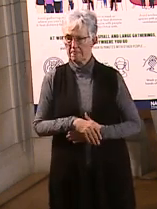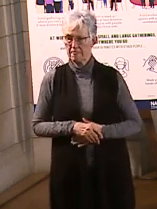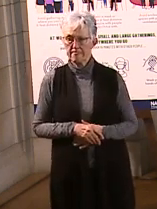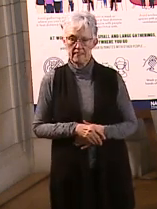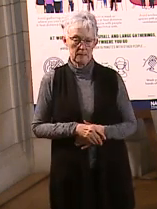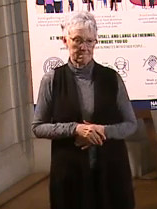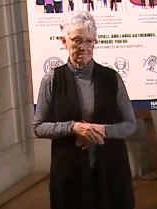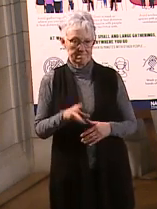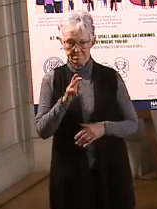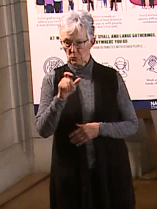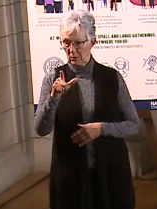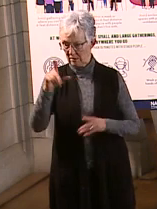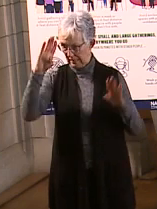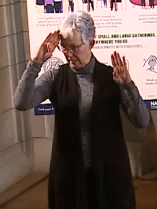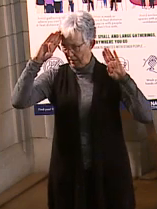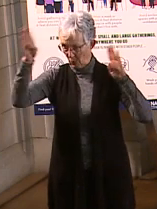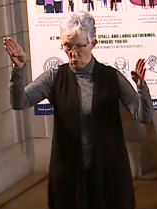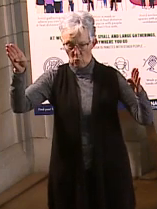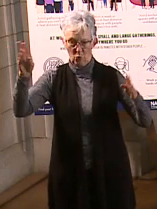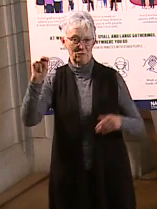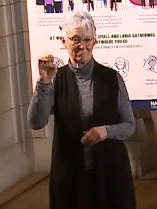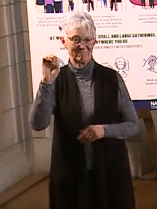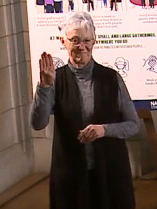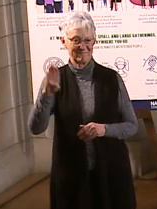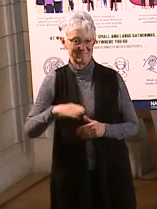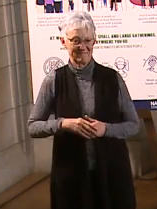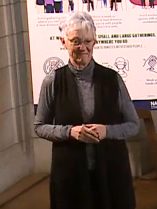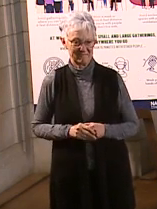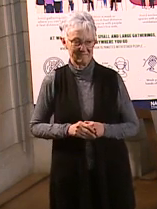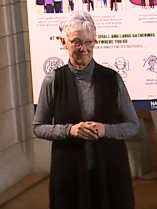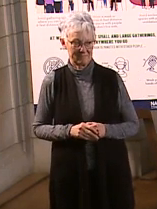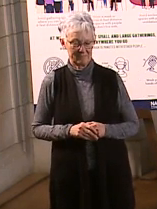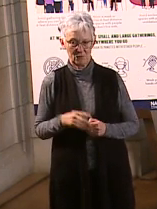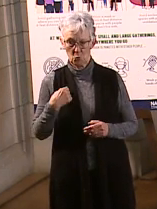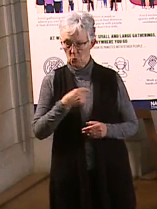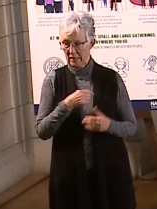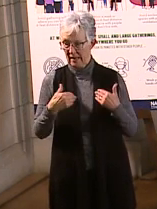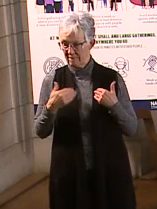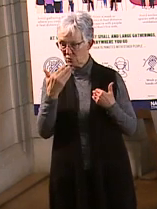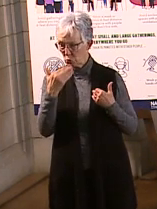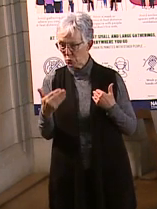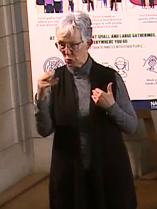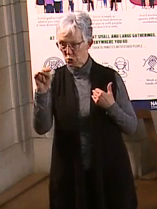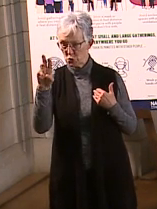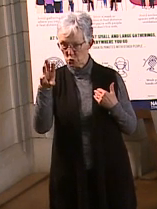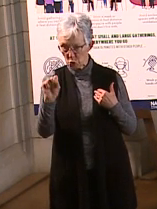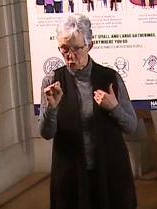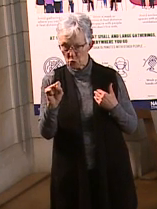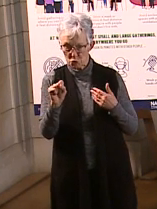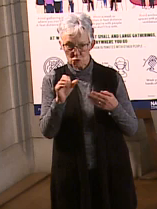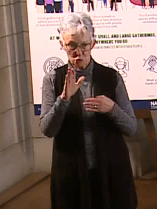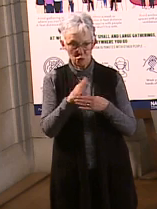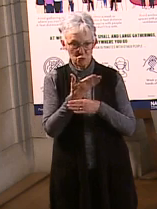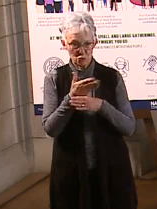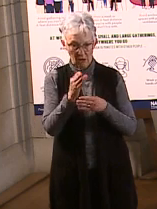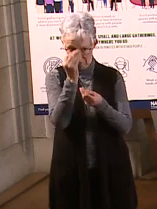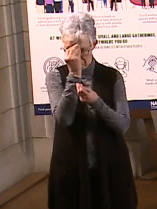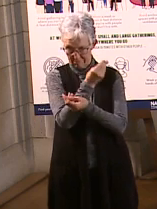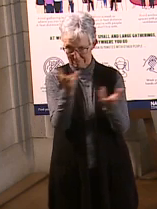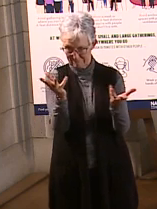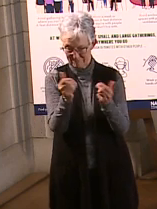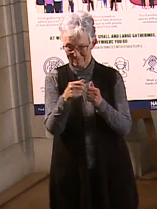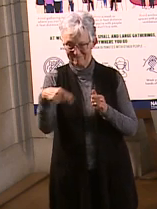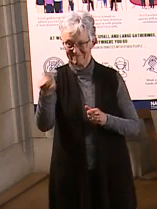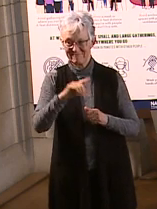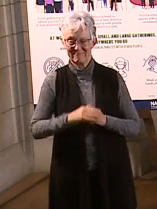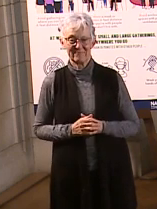Well, hello, Nebraska. We have some good news to share, and it's always nice in these times.